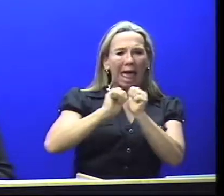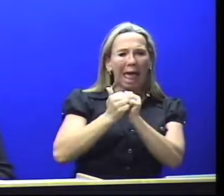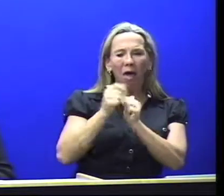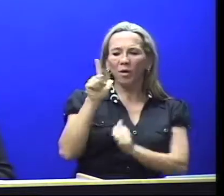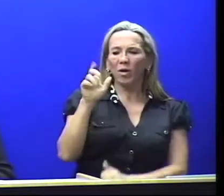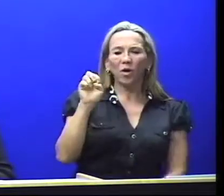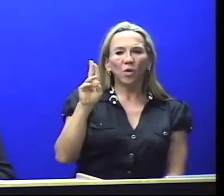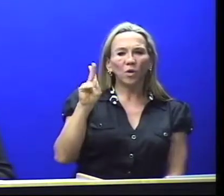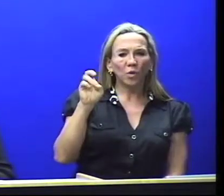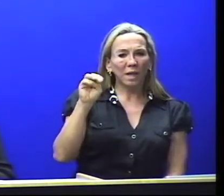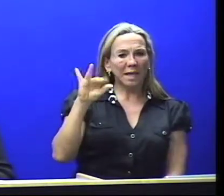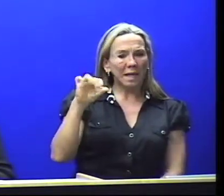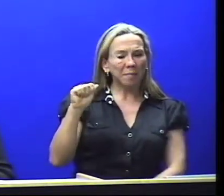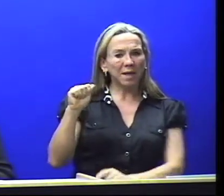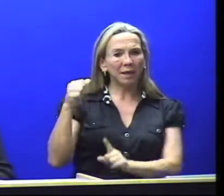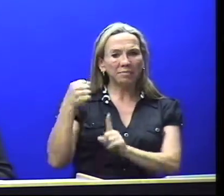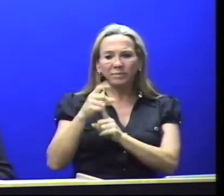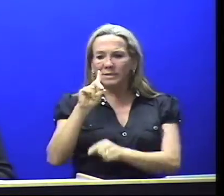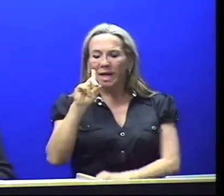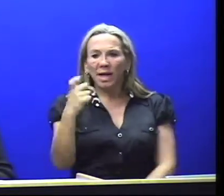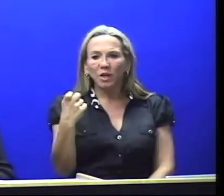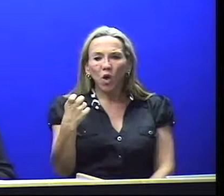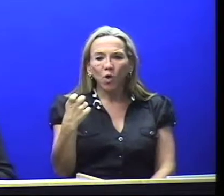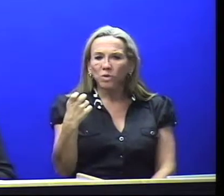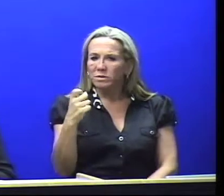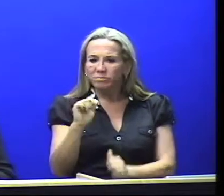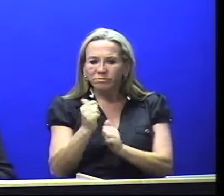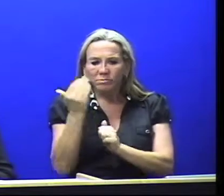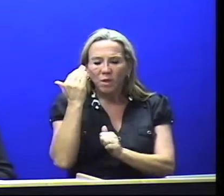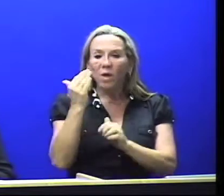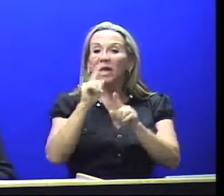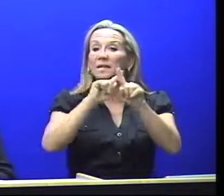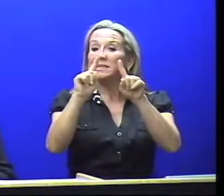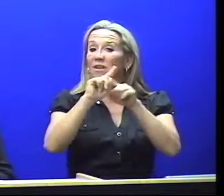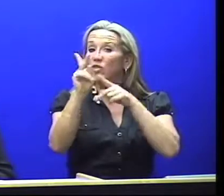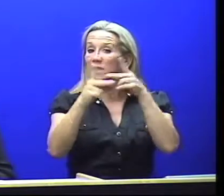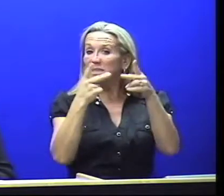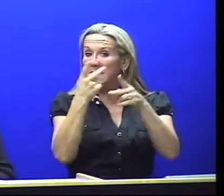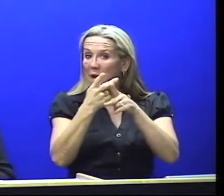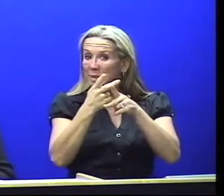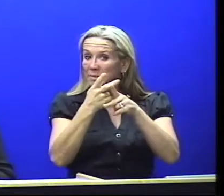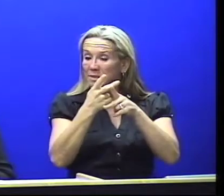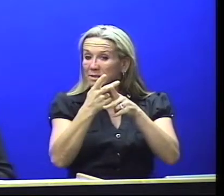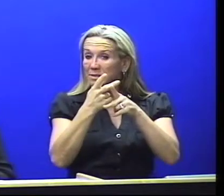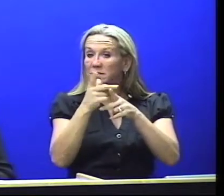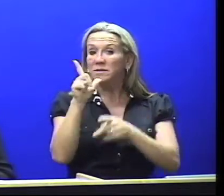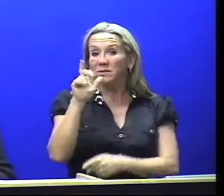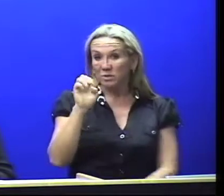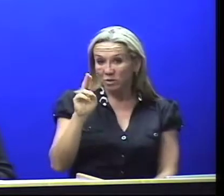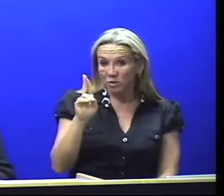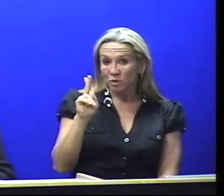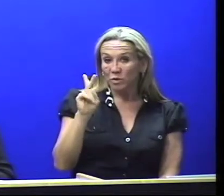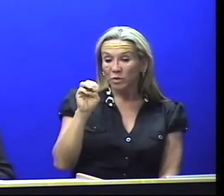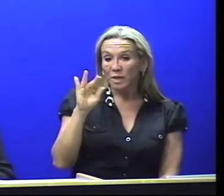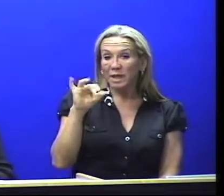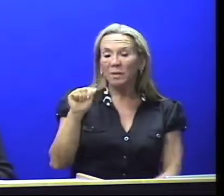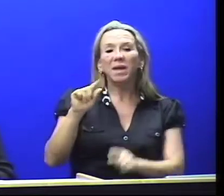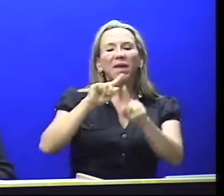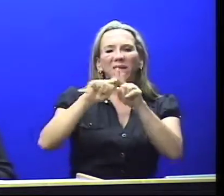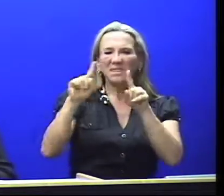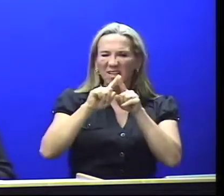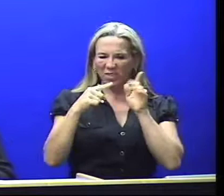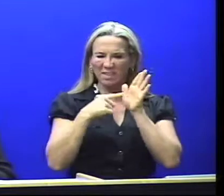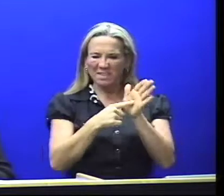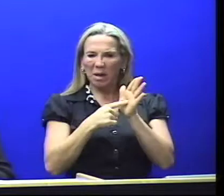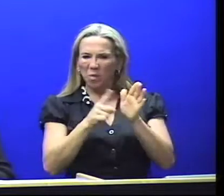is diagnosed, the different types of leukemia, some of the signs or